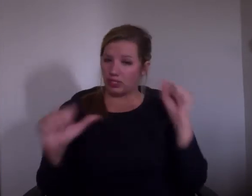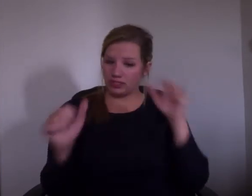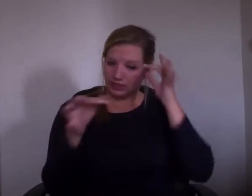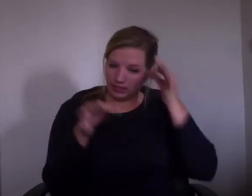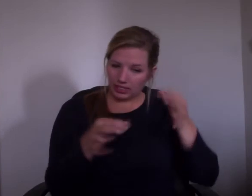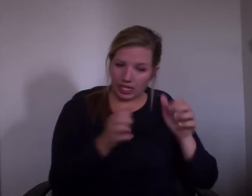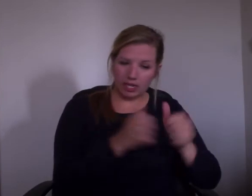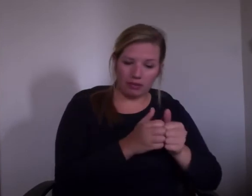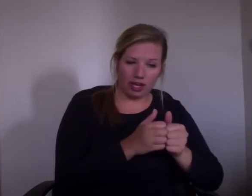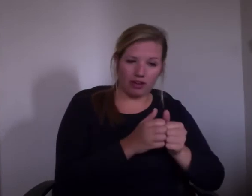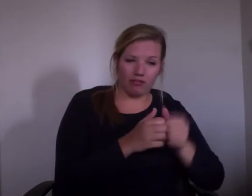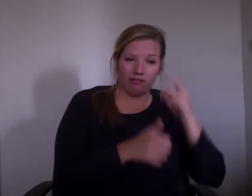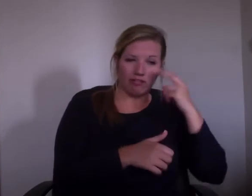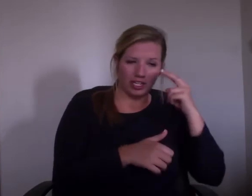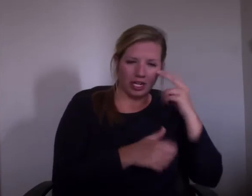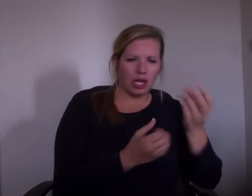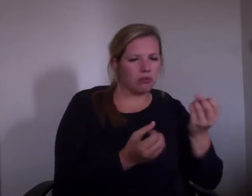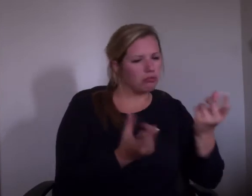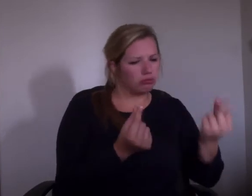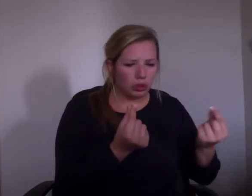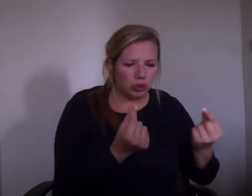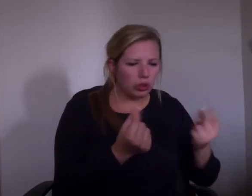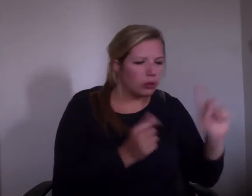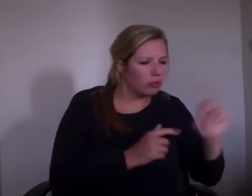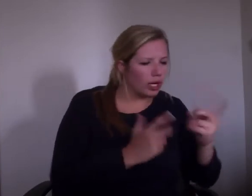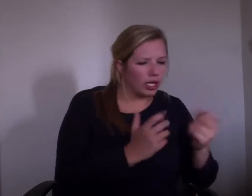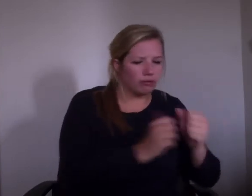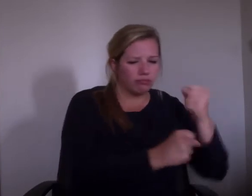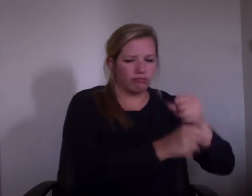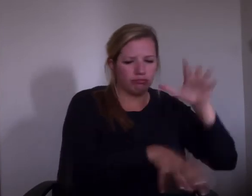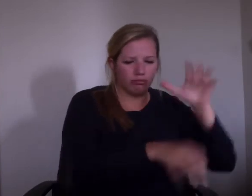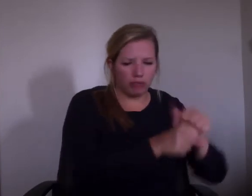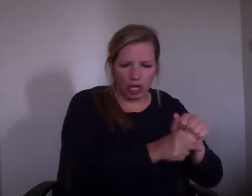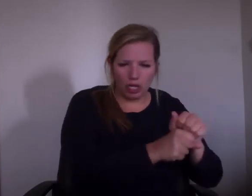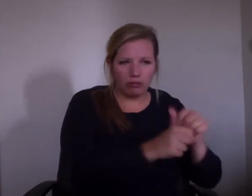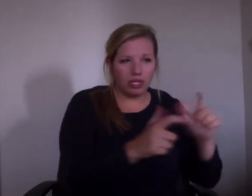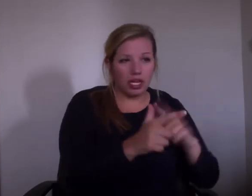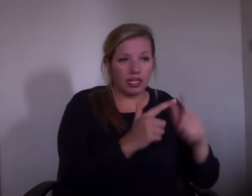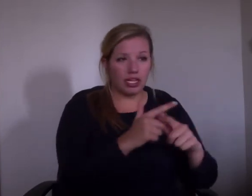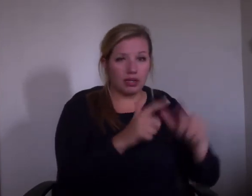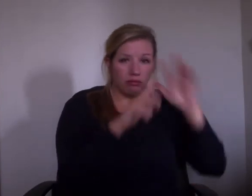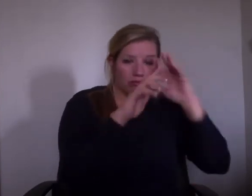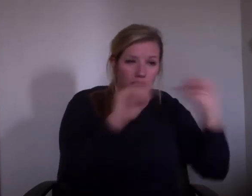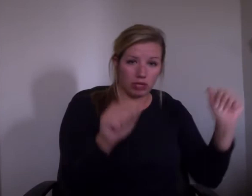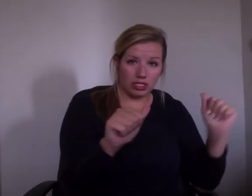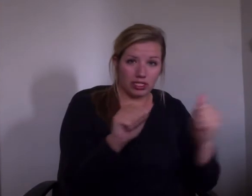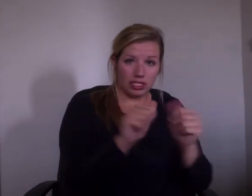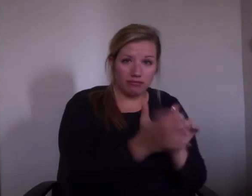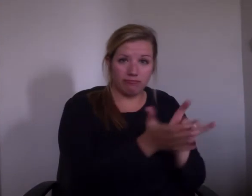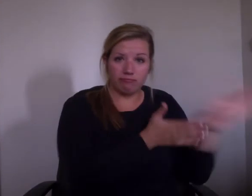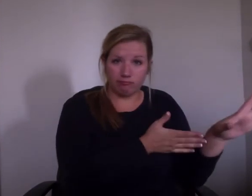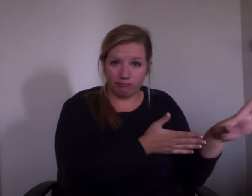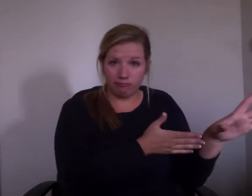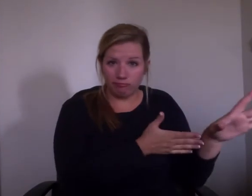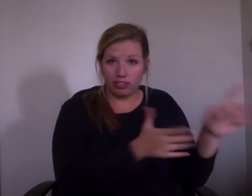have there, about what to do, where to bomb. Then that president would either leave office or be voted out of office, and another president would come